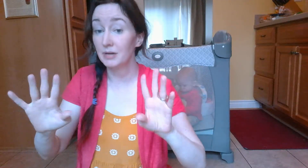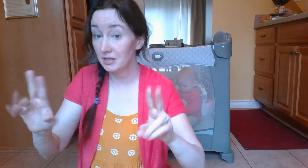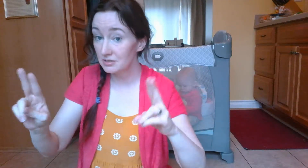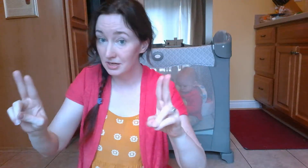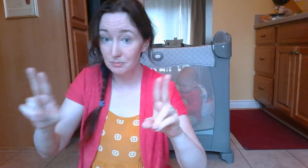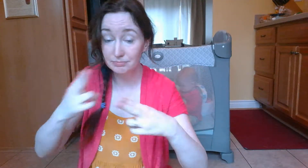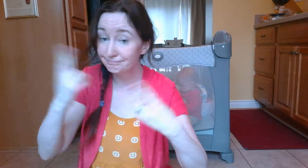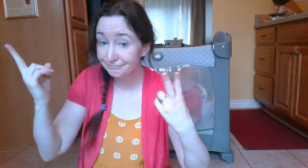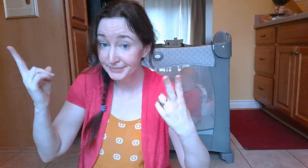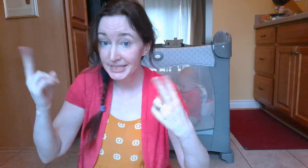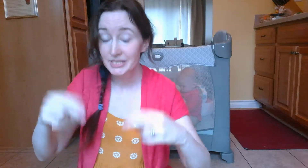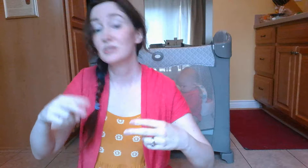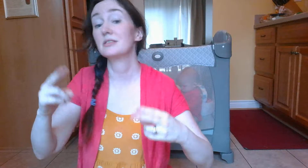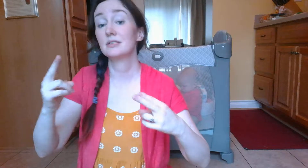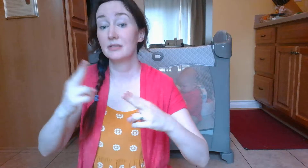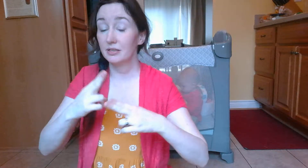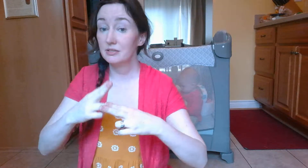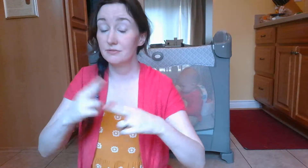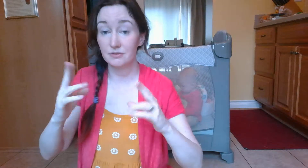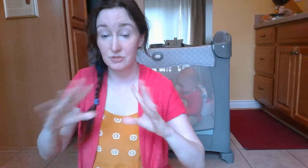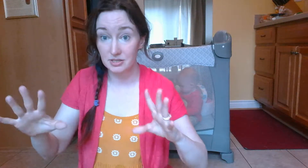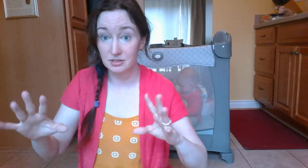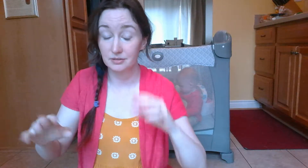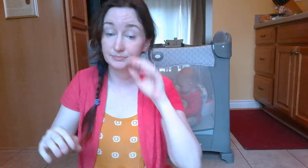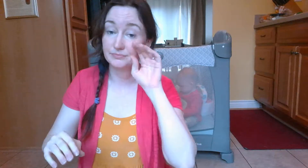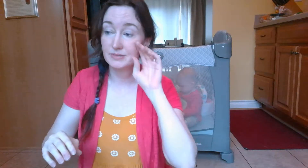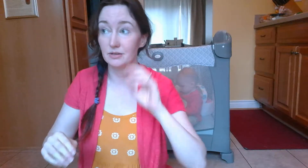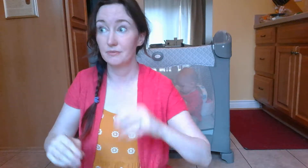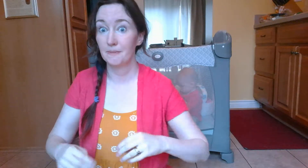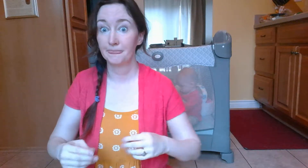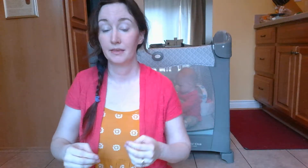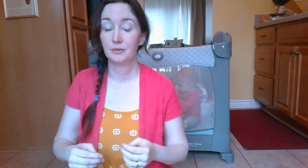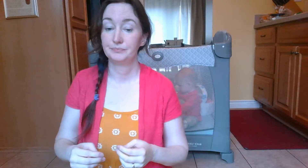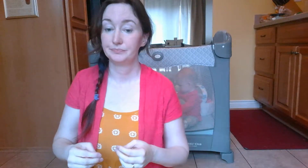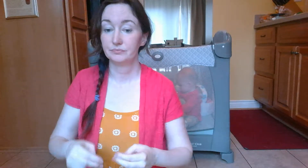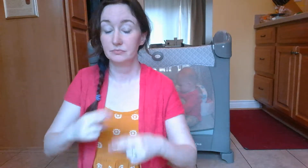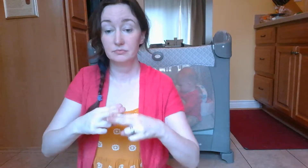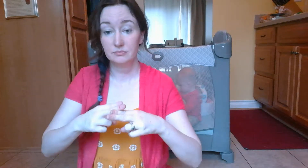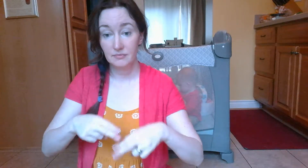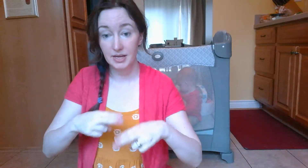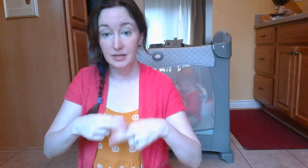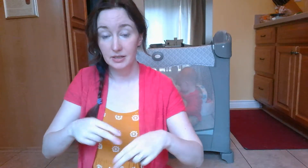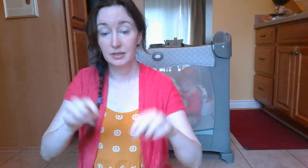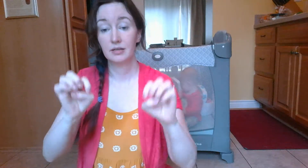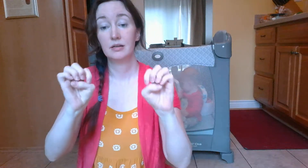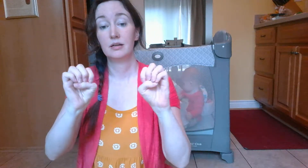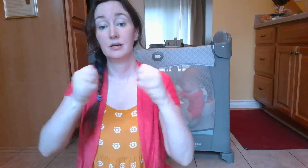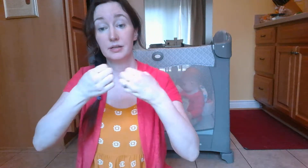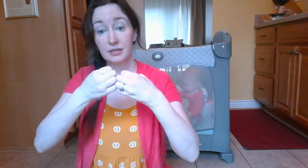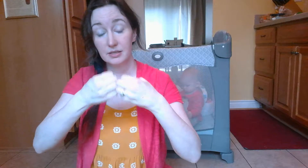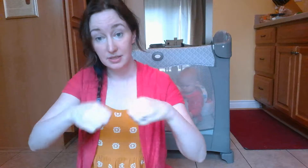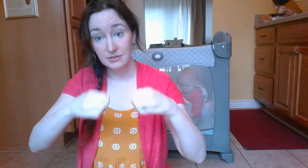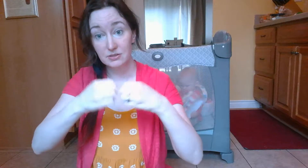hand shape, just a slightly different gesture. So, egg,